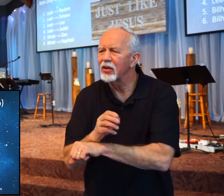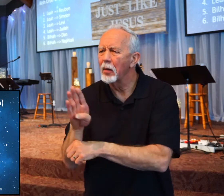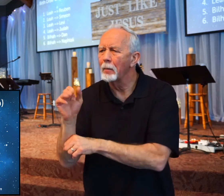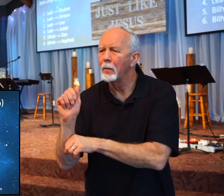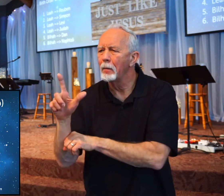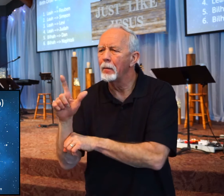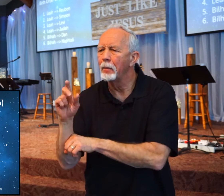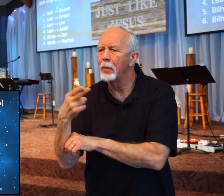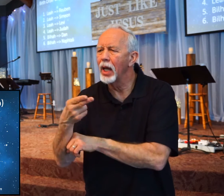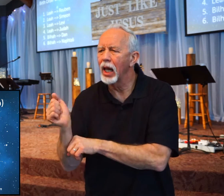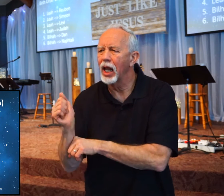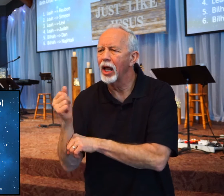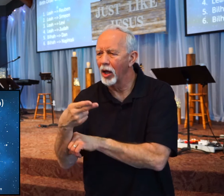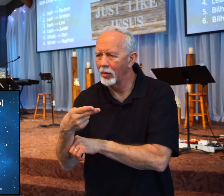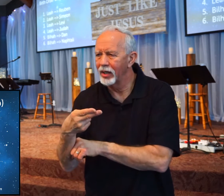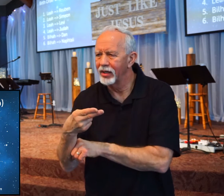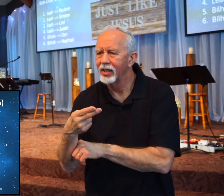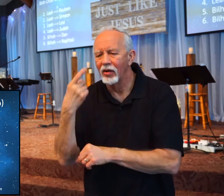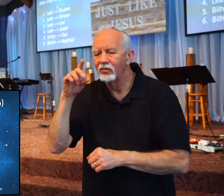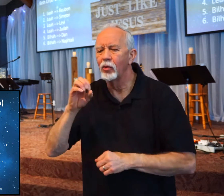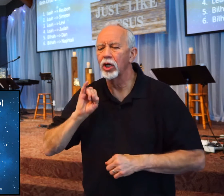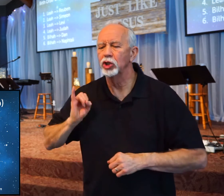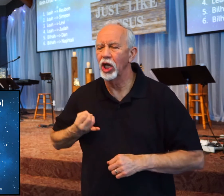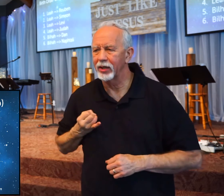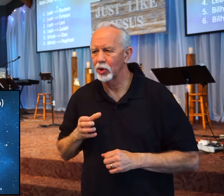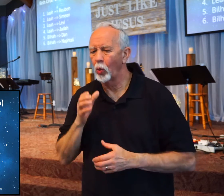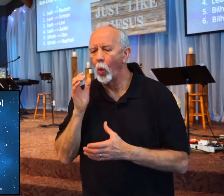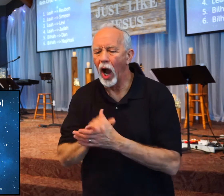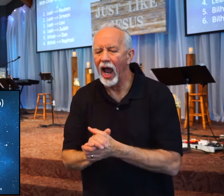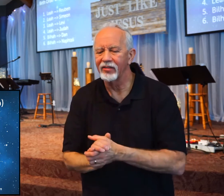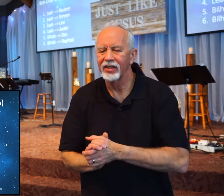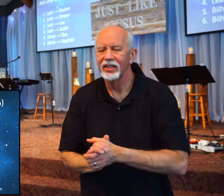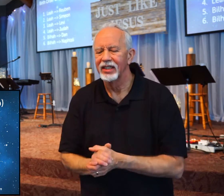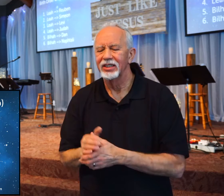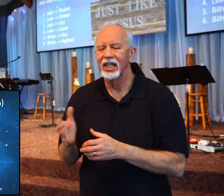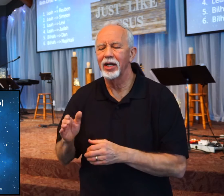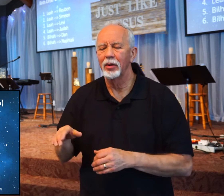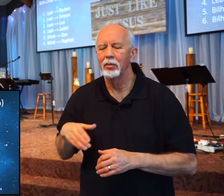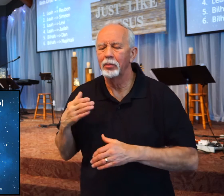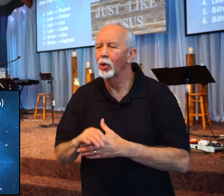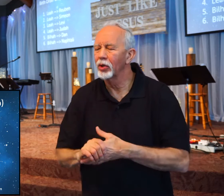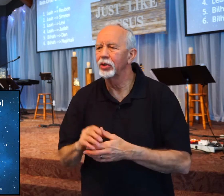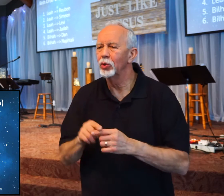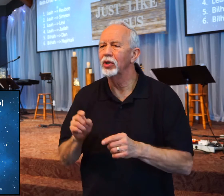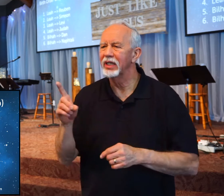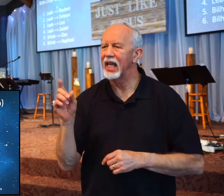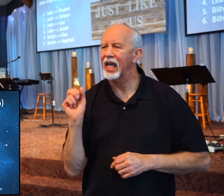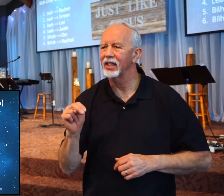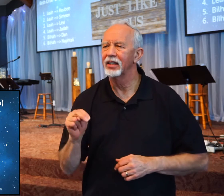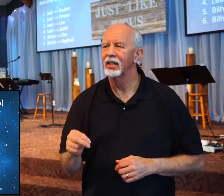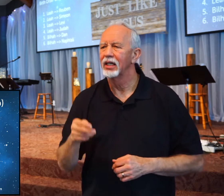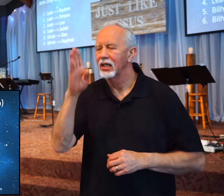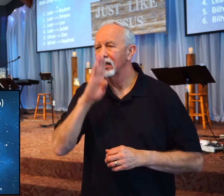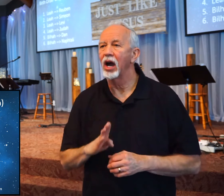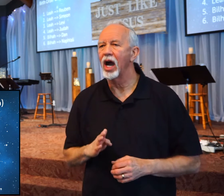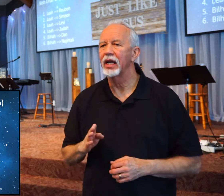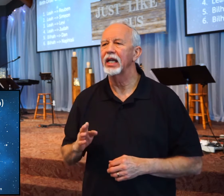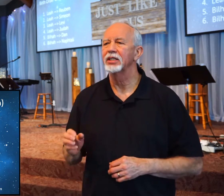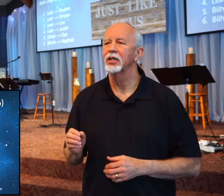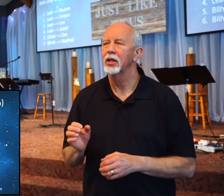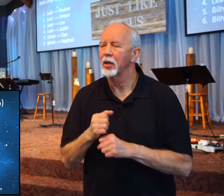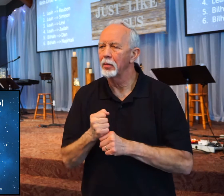to Jacob as his wife. And so you see there, Bilhah gave birth to Dan, which means God has vindicated